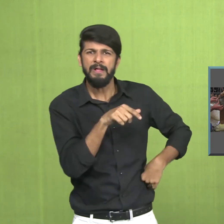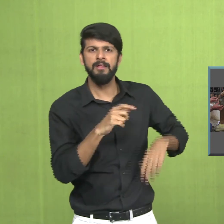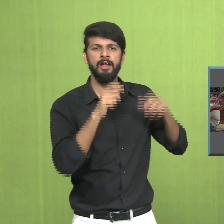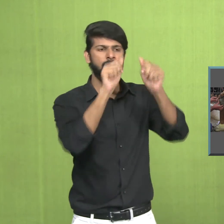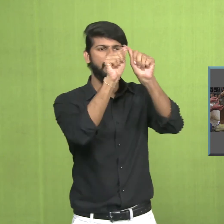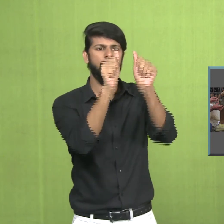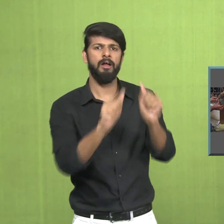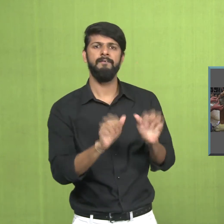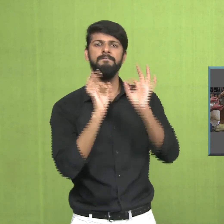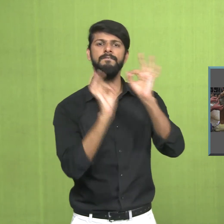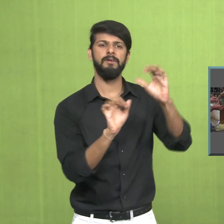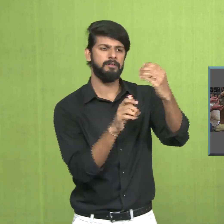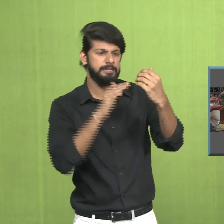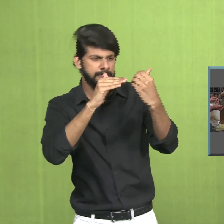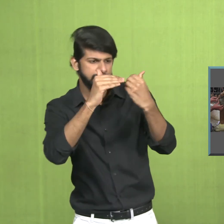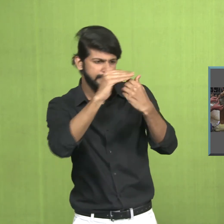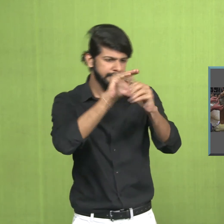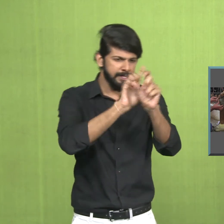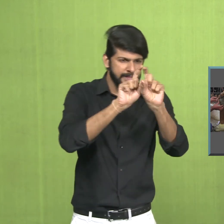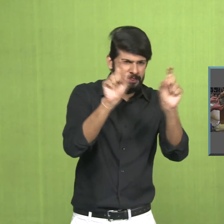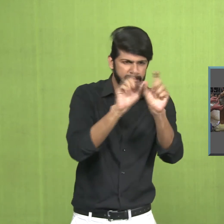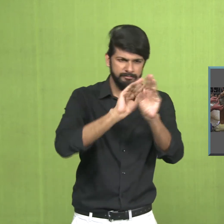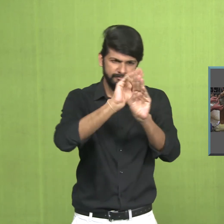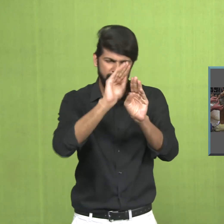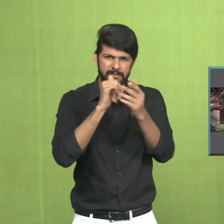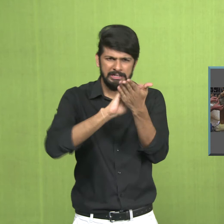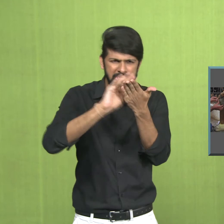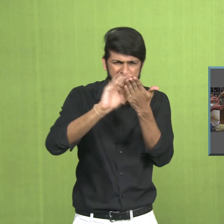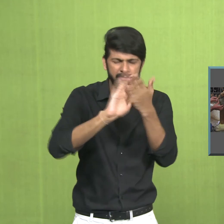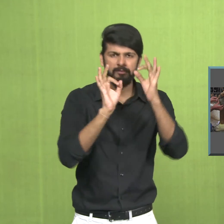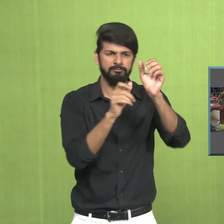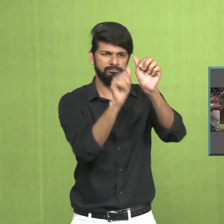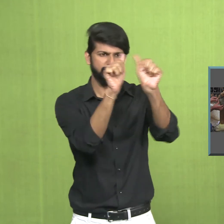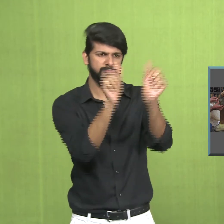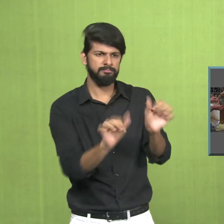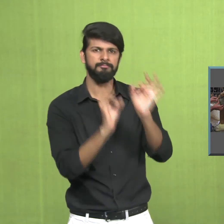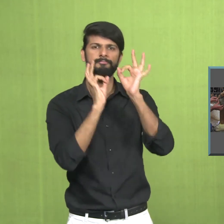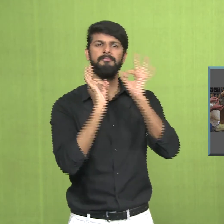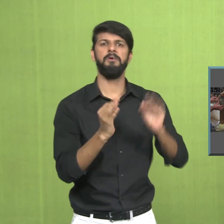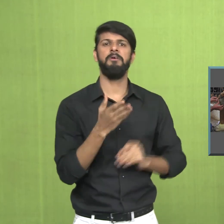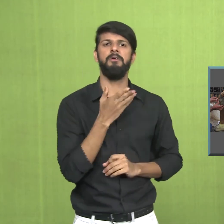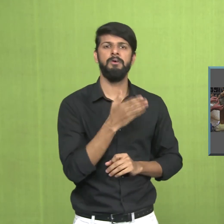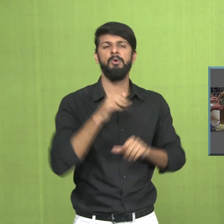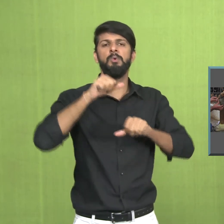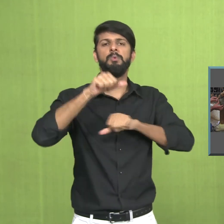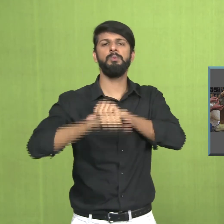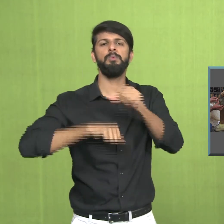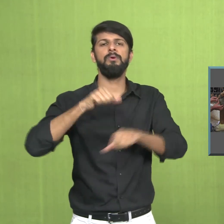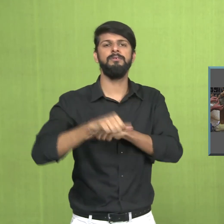the sculpture which is in the innermost part. Then they would brush it, chisel it, and that is how